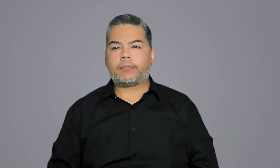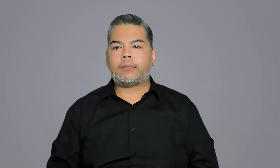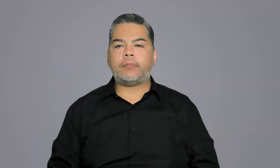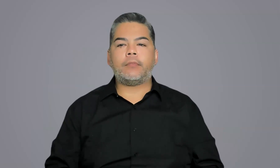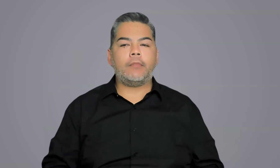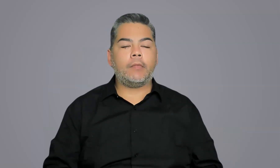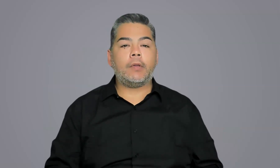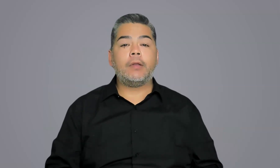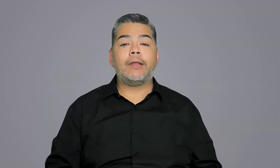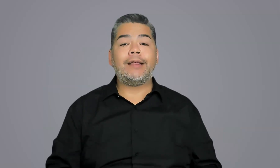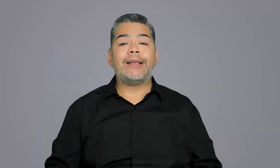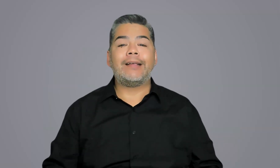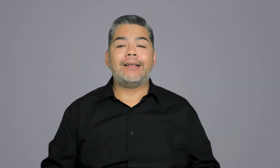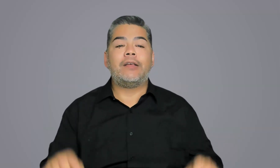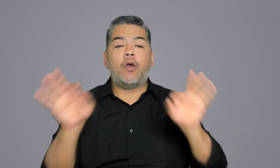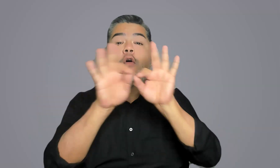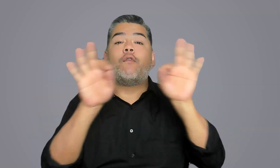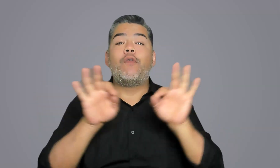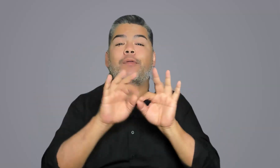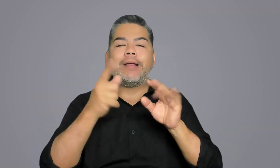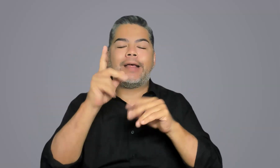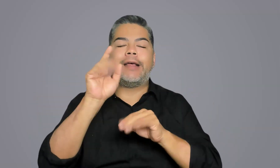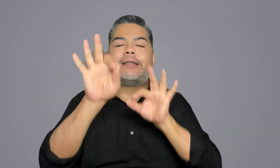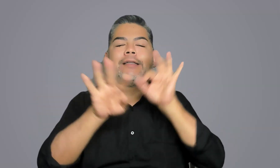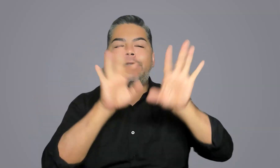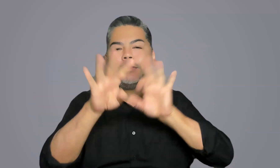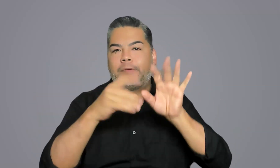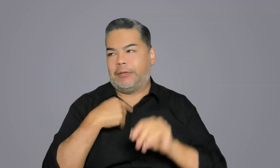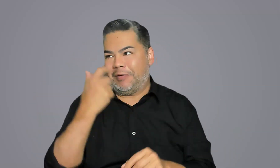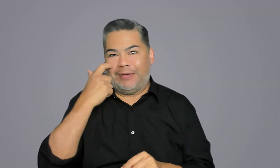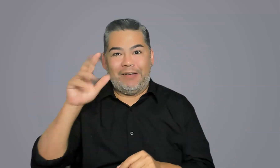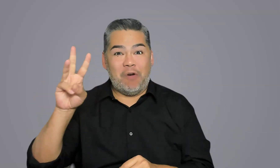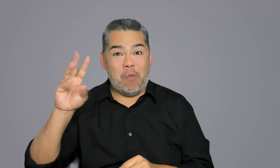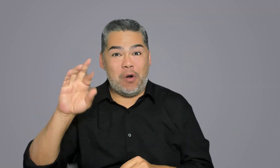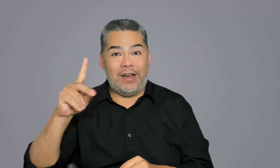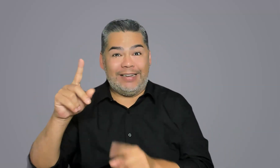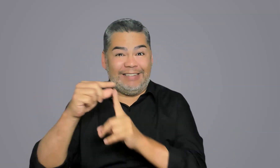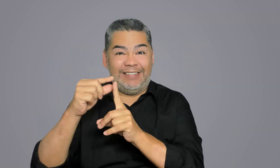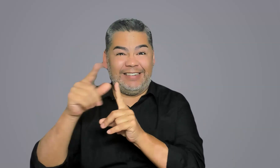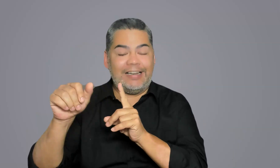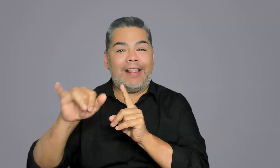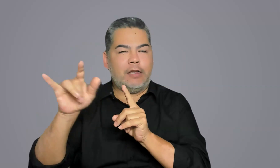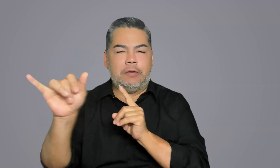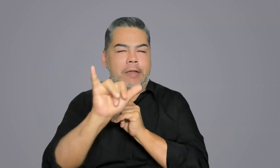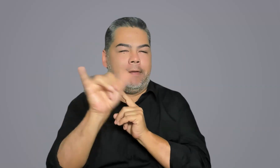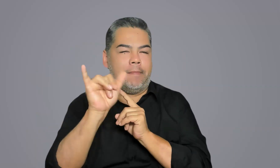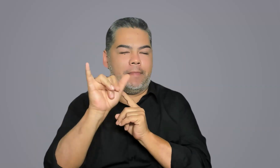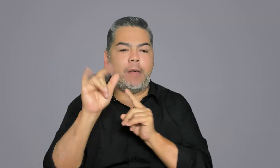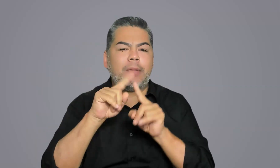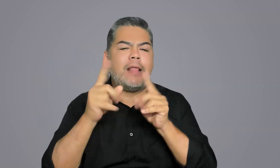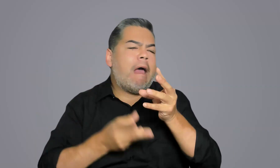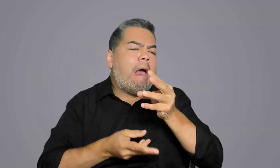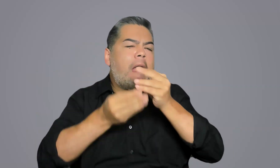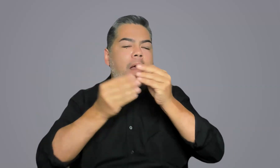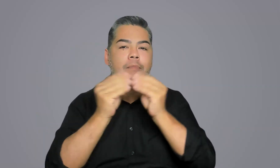And some formatting tips for you. Now, these are very similar to the Word ones, so there isn't much difference here, but there is a few more things to think about when it comes to